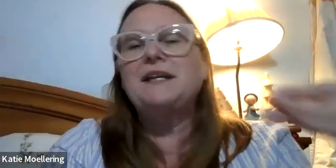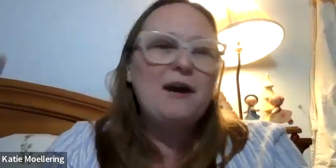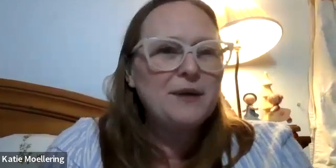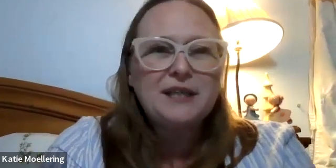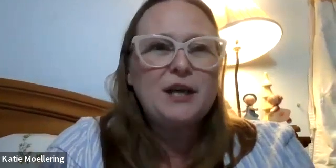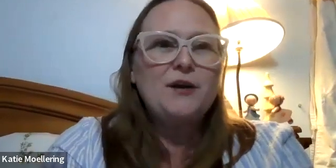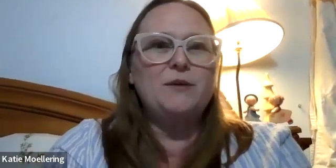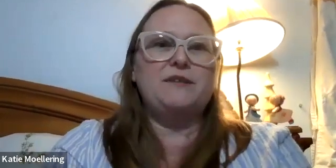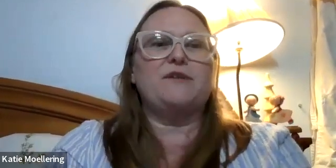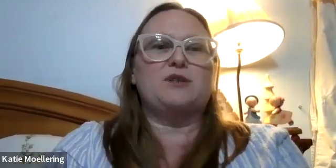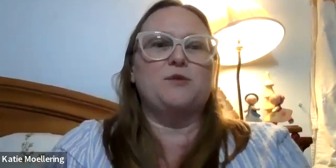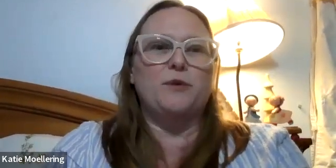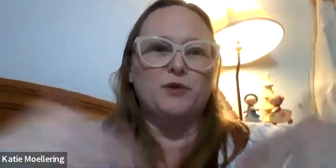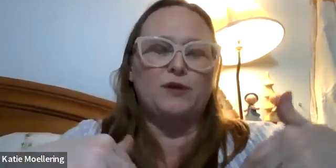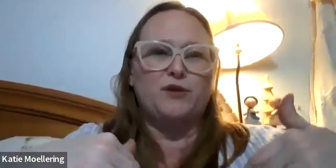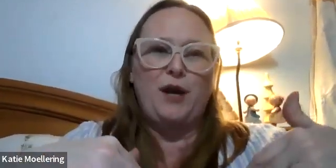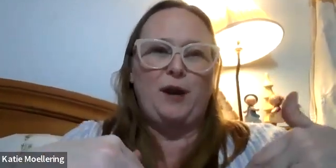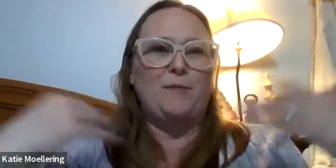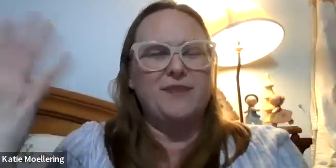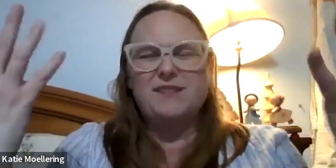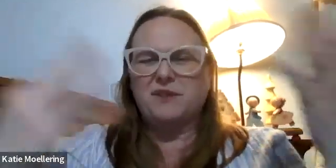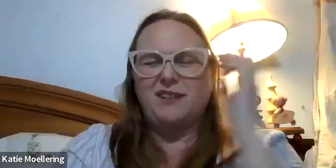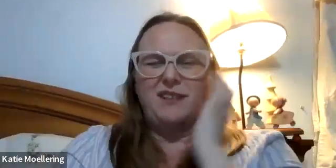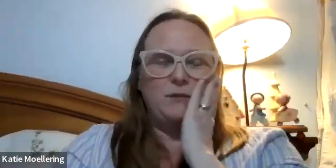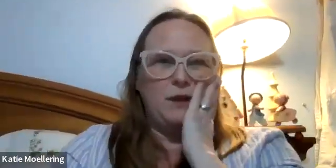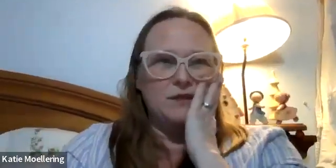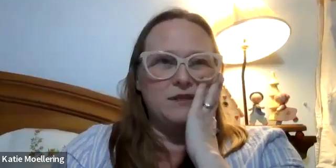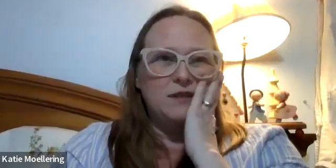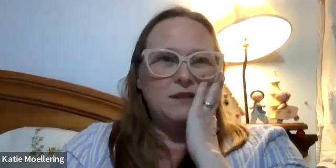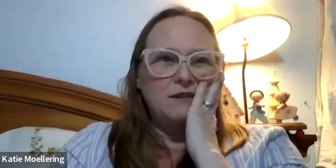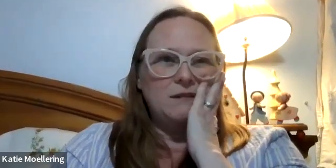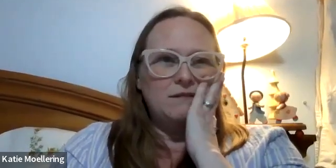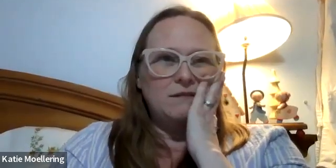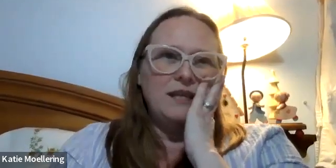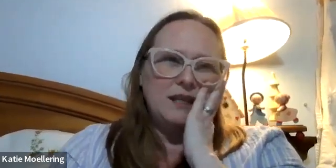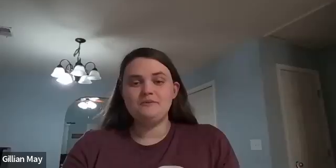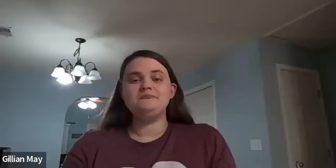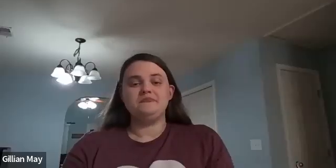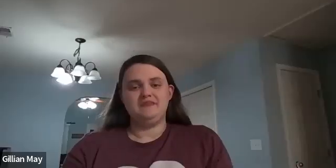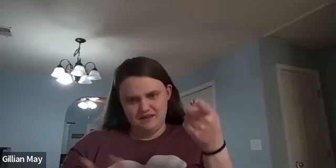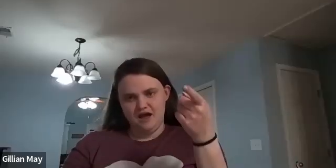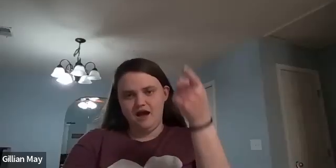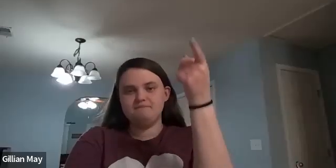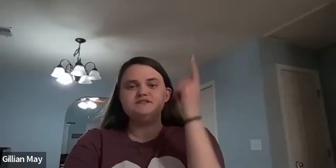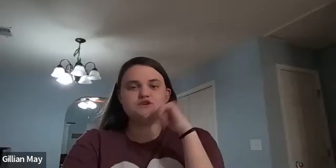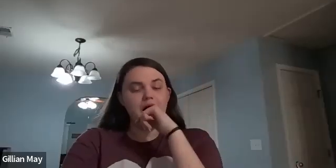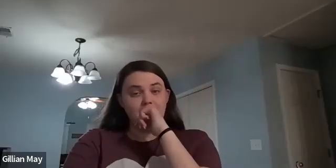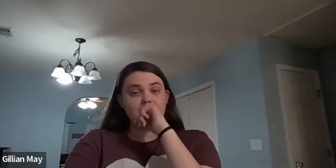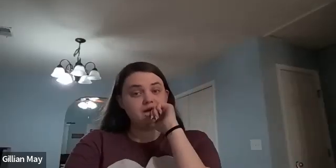now we can go to a different school where you're closer to home? That's really kind of what I was. So a lot of parents